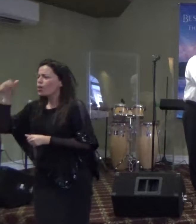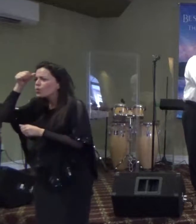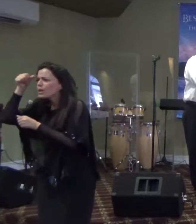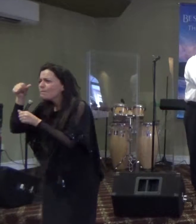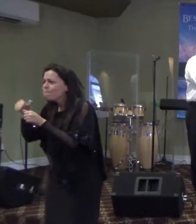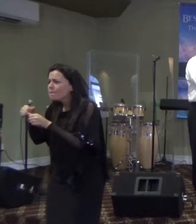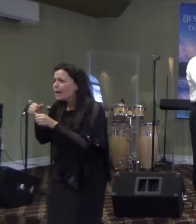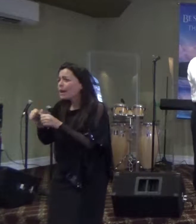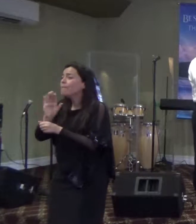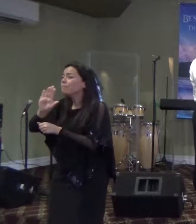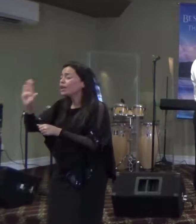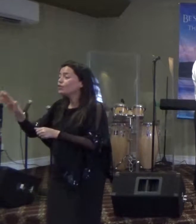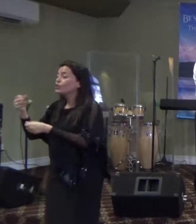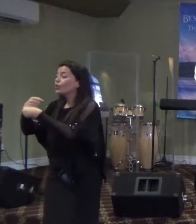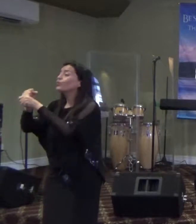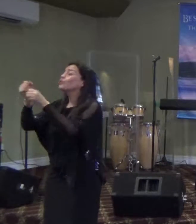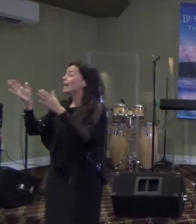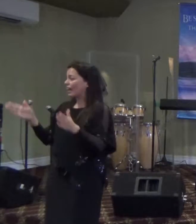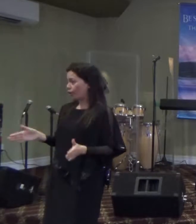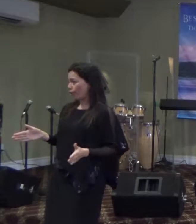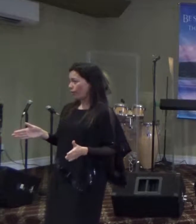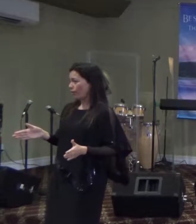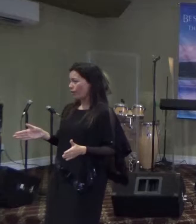Acuérdate de tu Remember creador. your creator